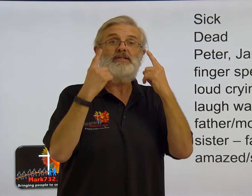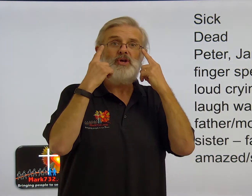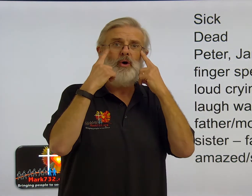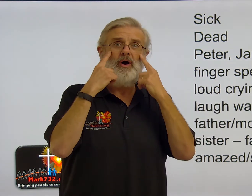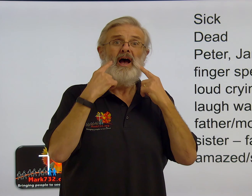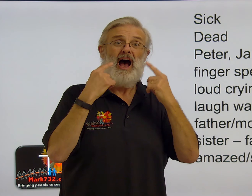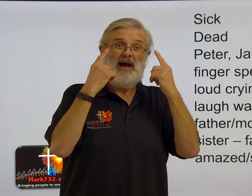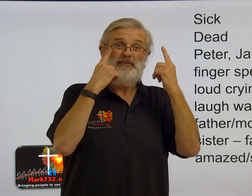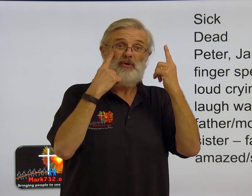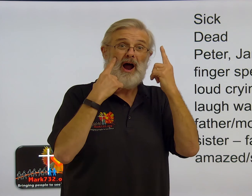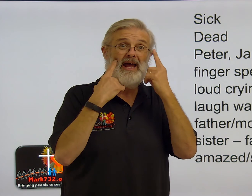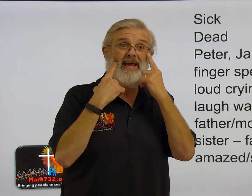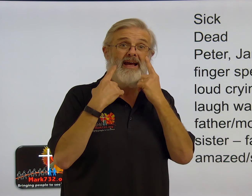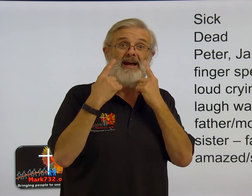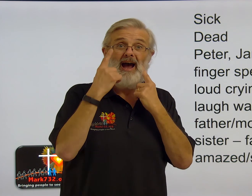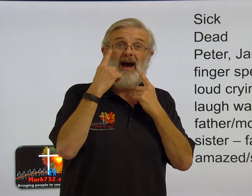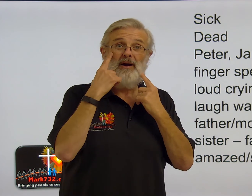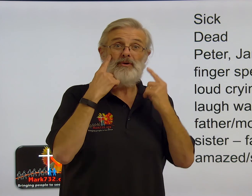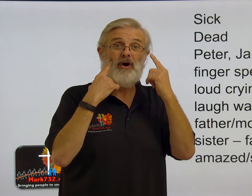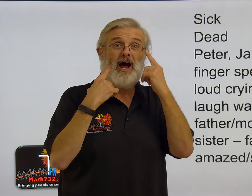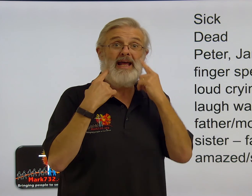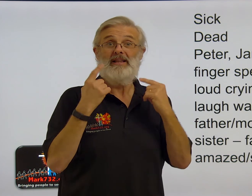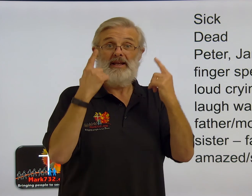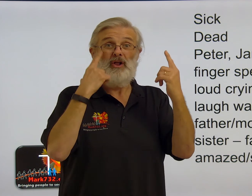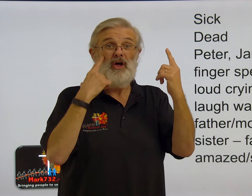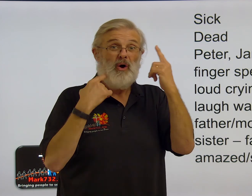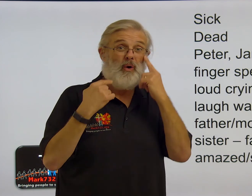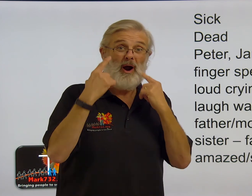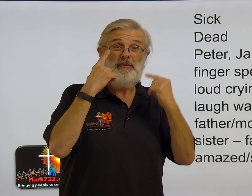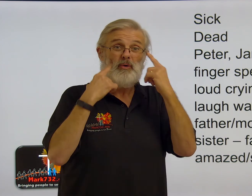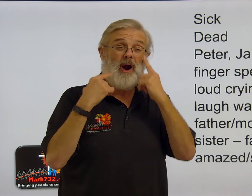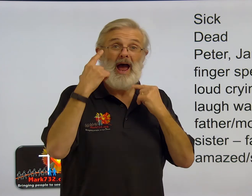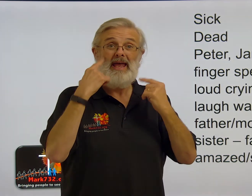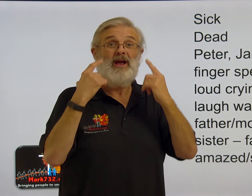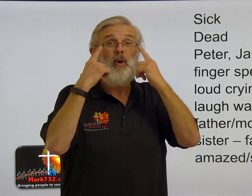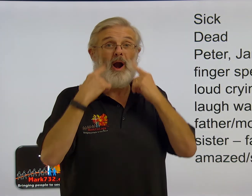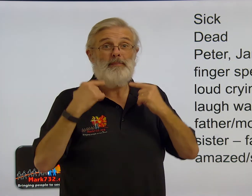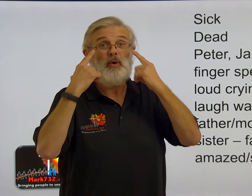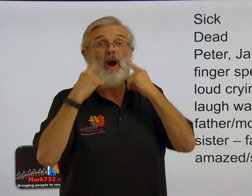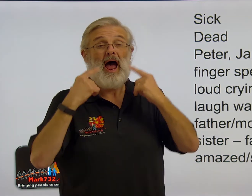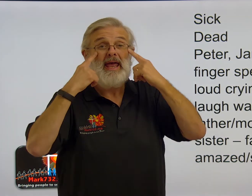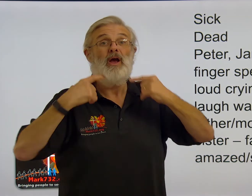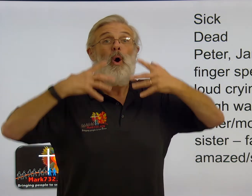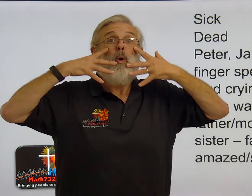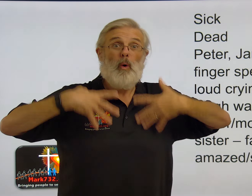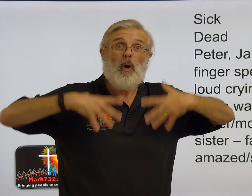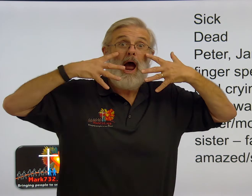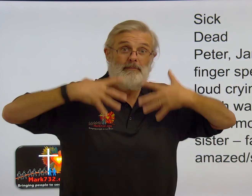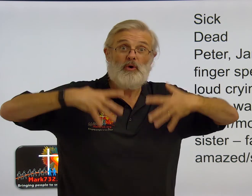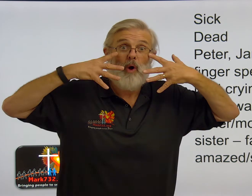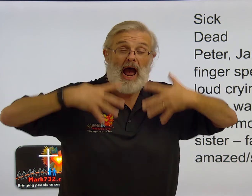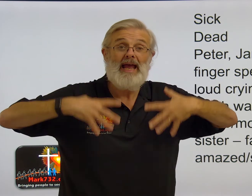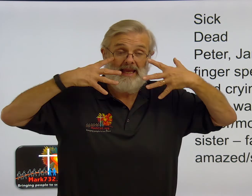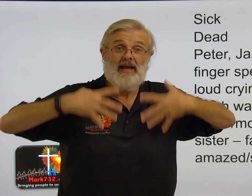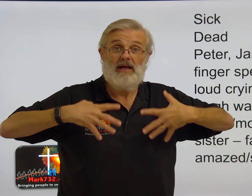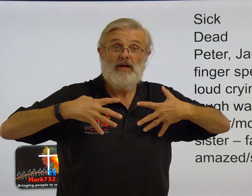So I'm crying a little, or I'm crying, or I'm crying, or I'm crying. So